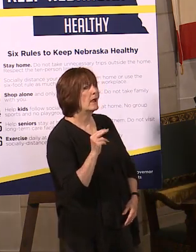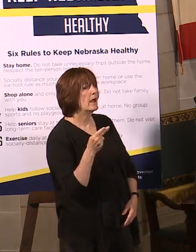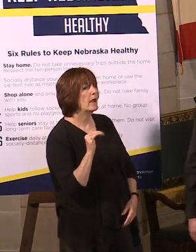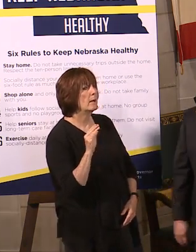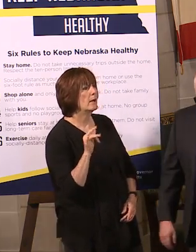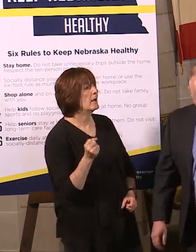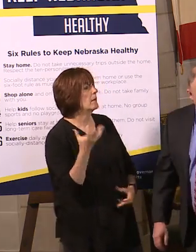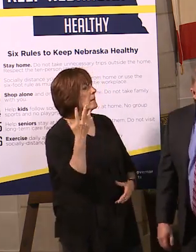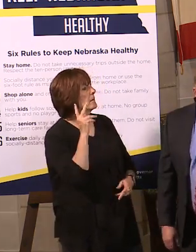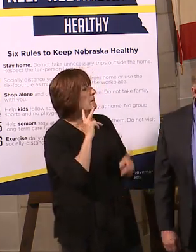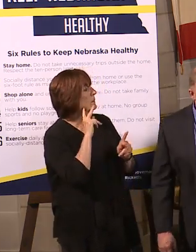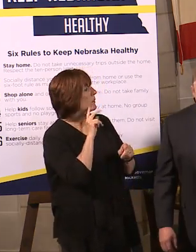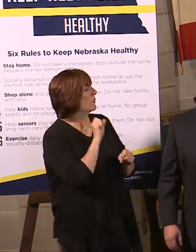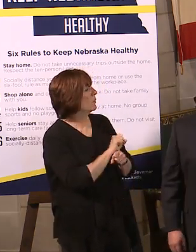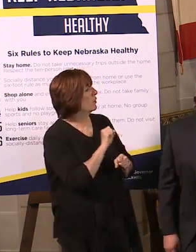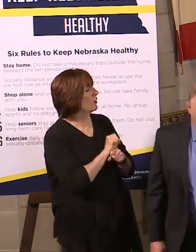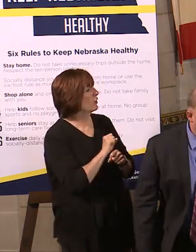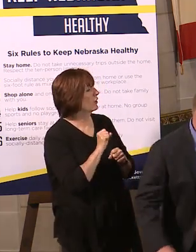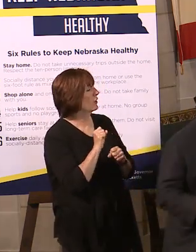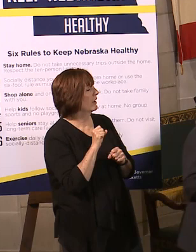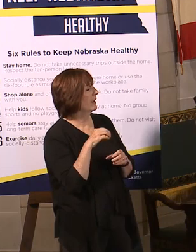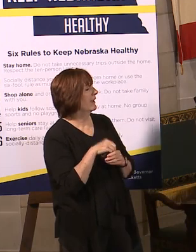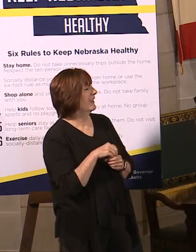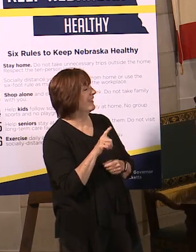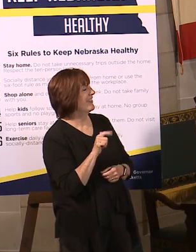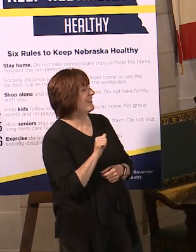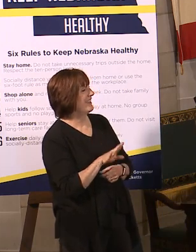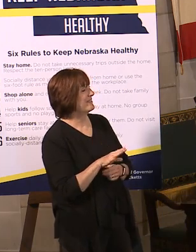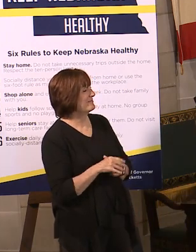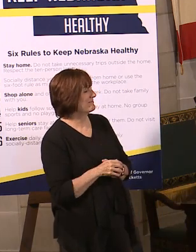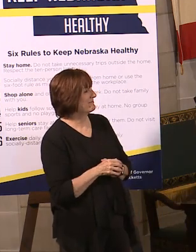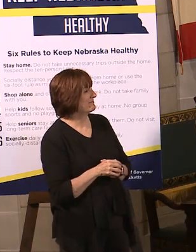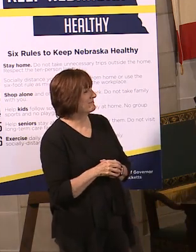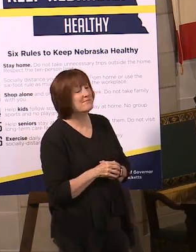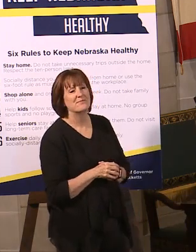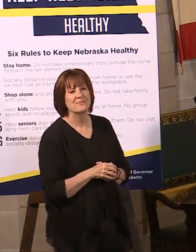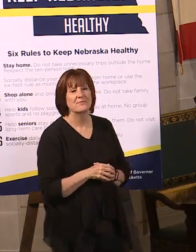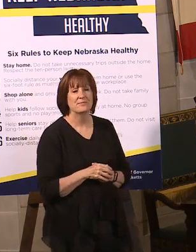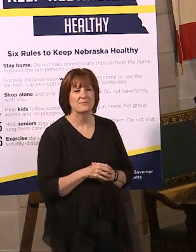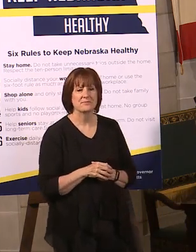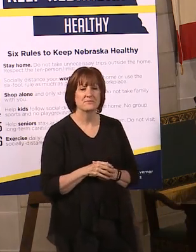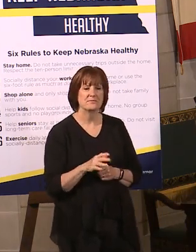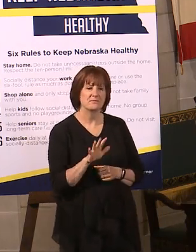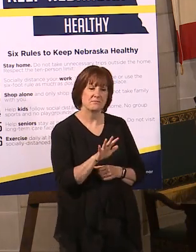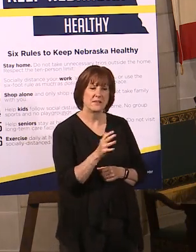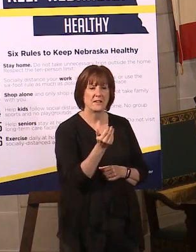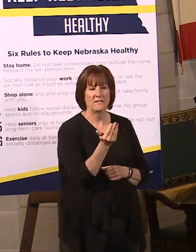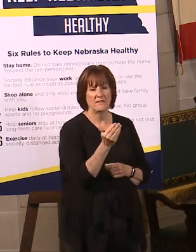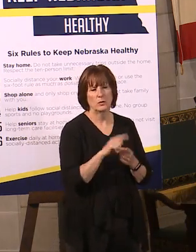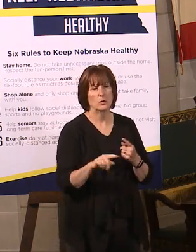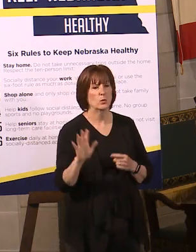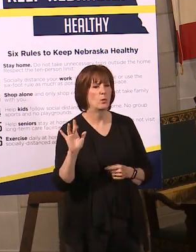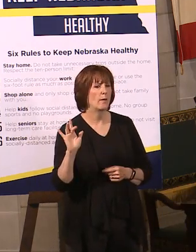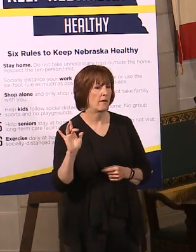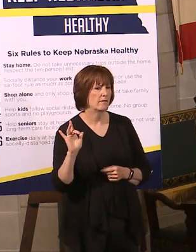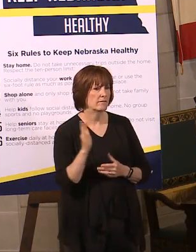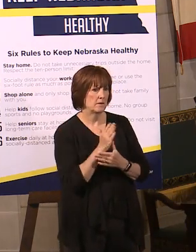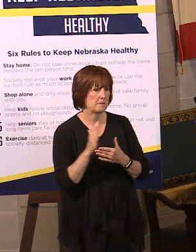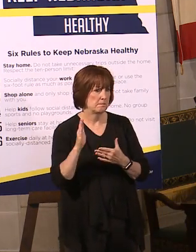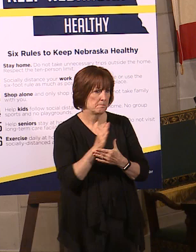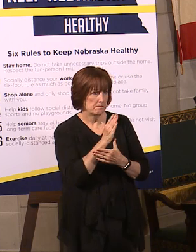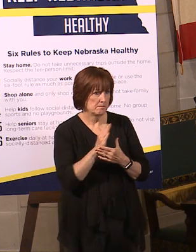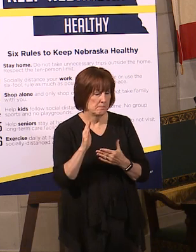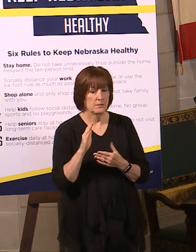working in the lab. Derek. Paul Hamill wants to know how many people are working. So the range will be 15 to 25. When we get to